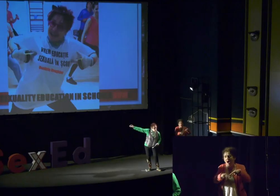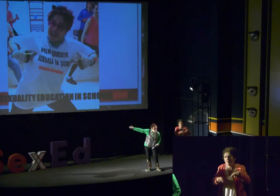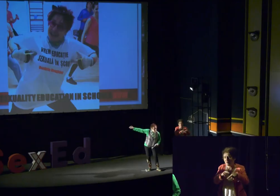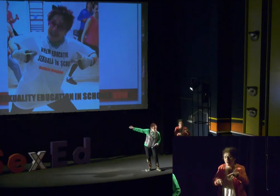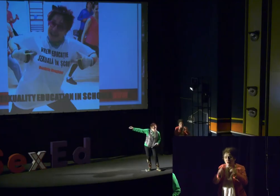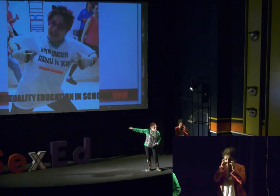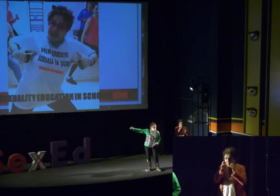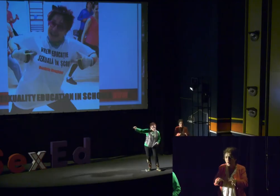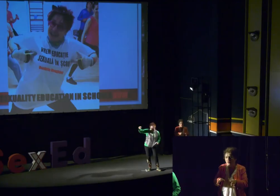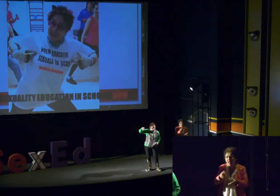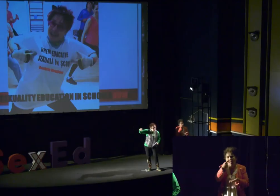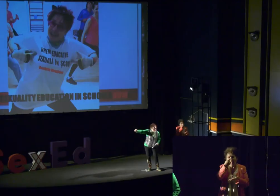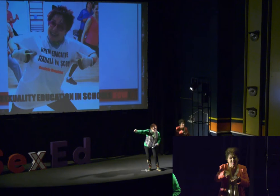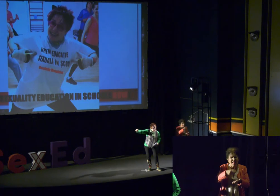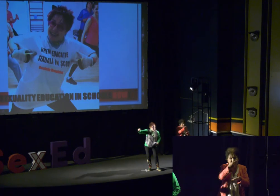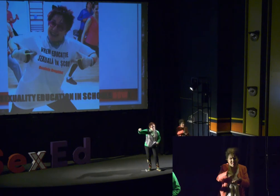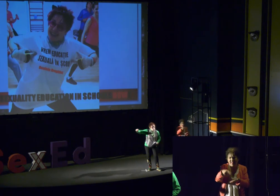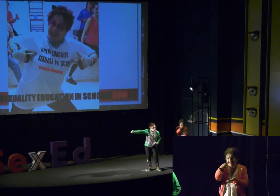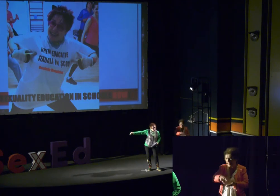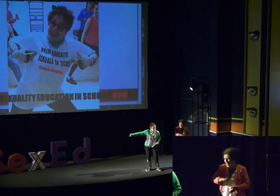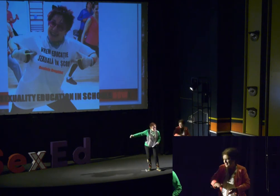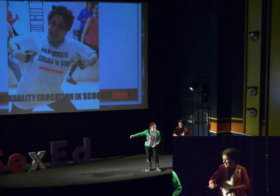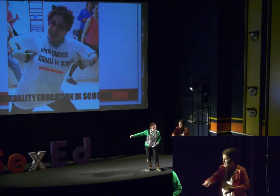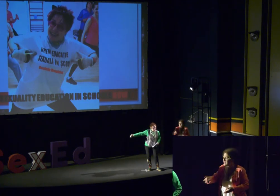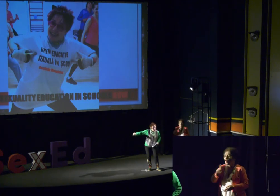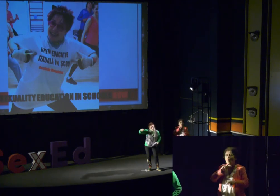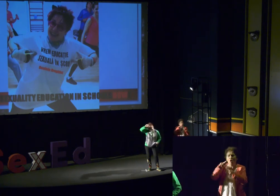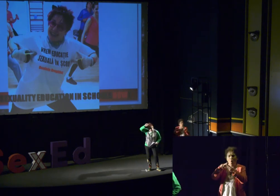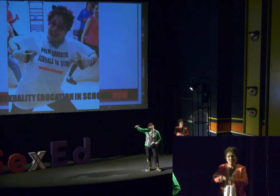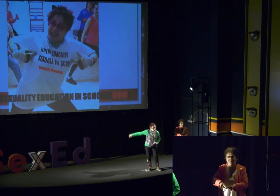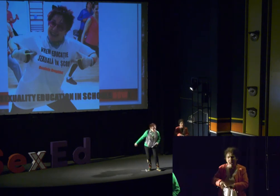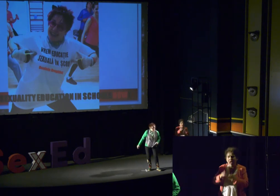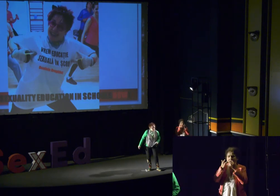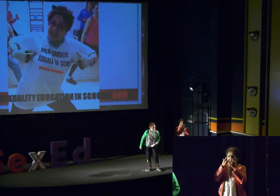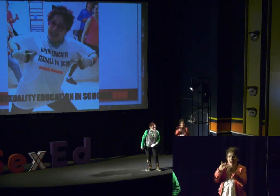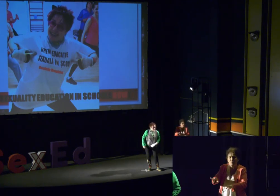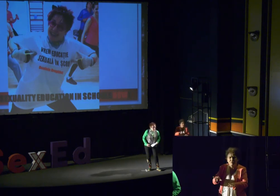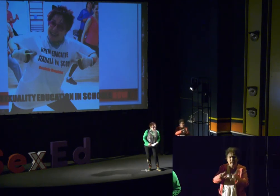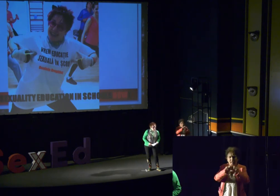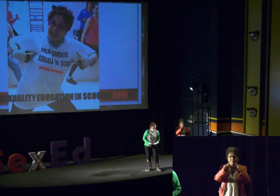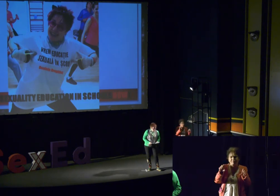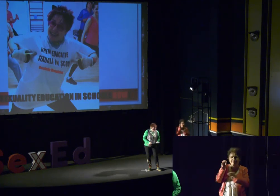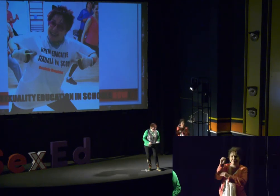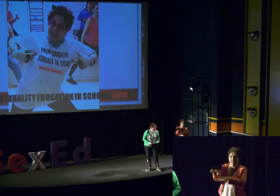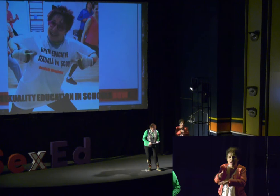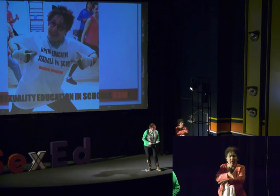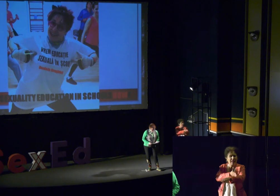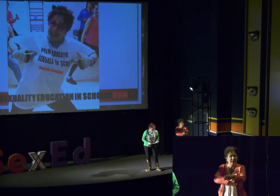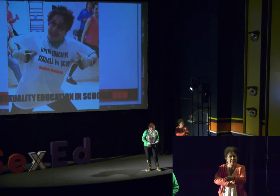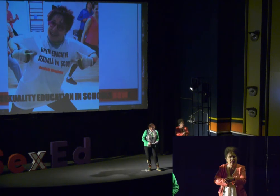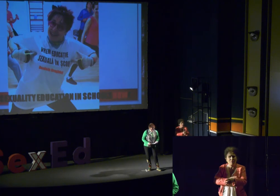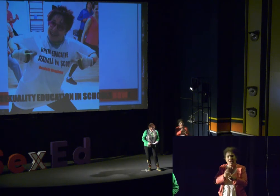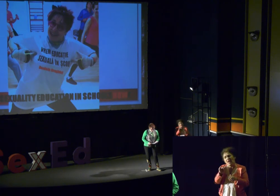thousands of children who became abandoned, institutionalized, and handicapped, and are still there in the institutions